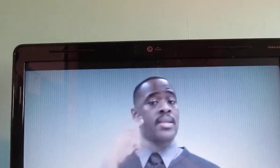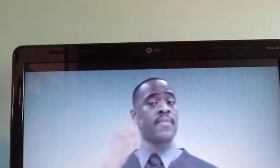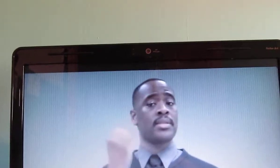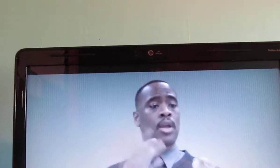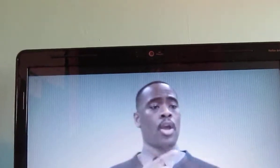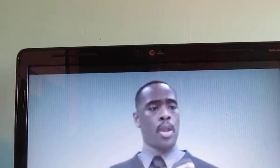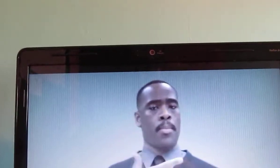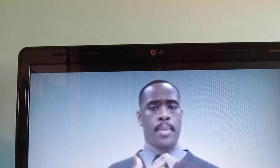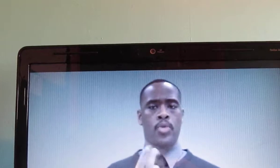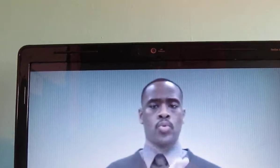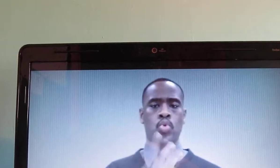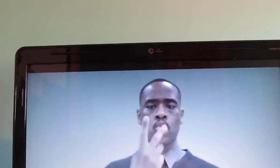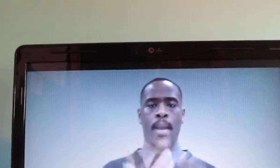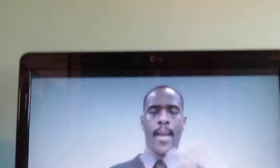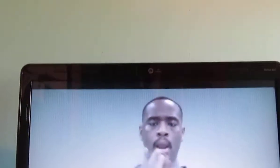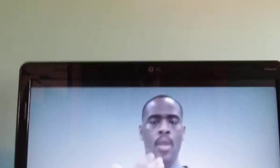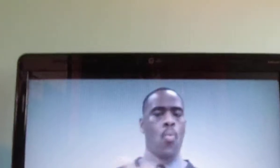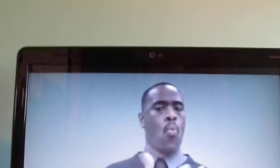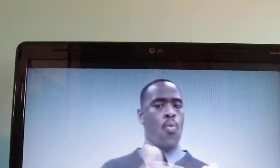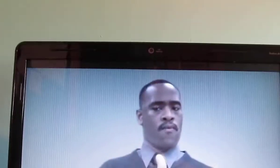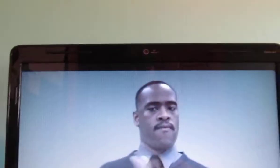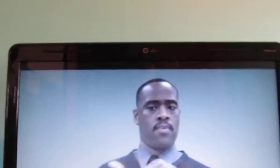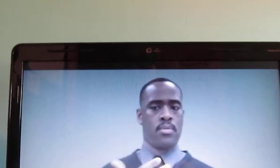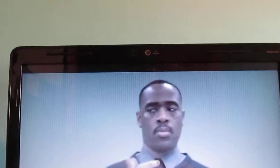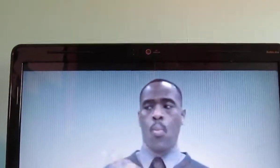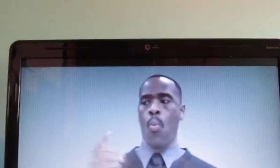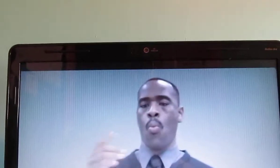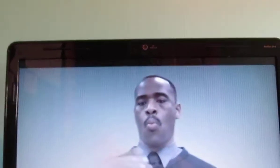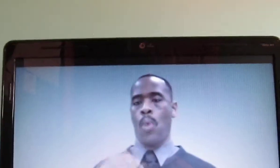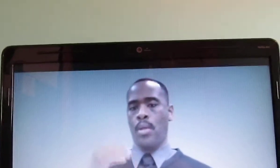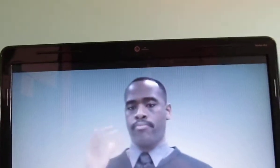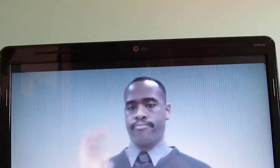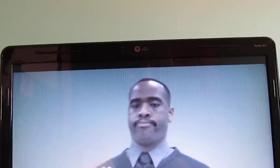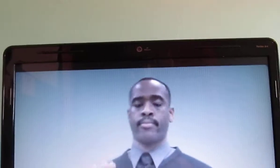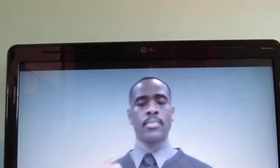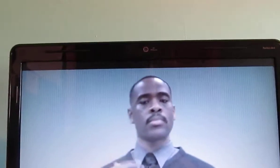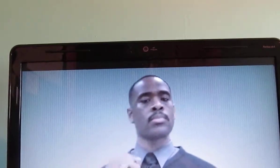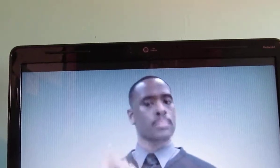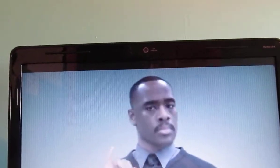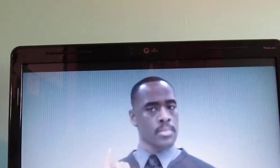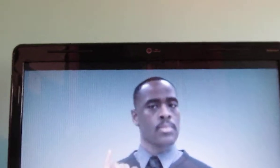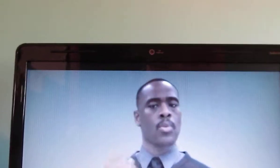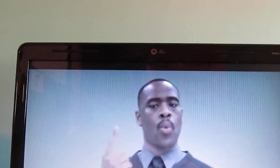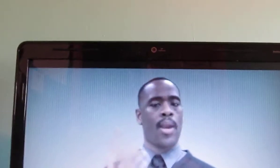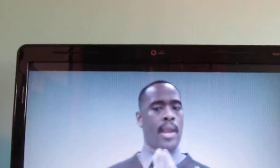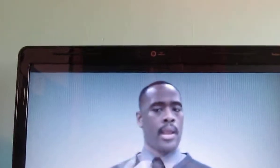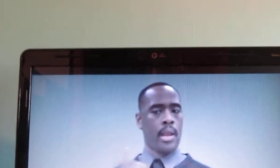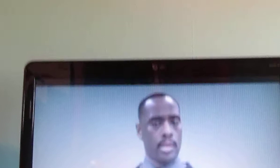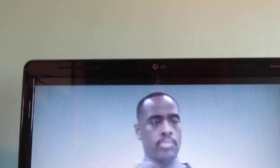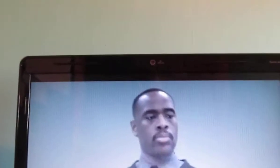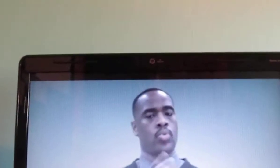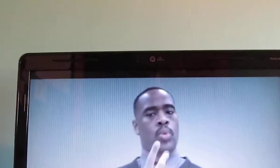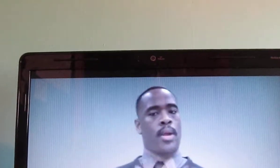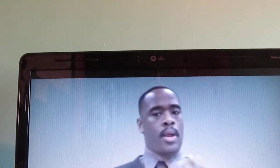and we found out that the black typically use the two hands, and the white